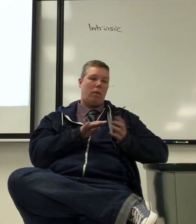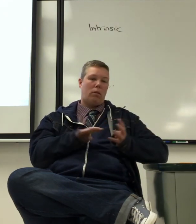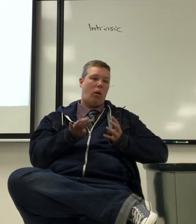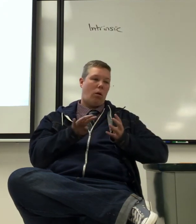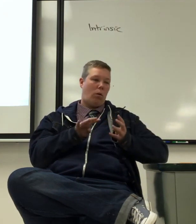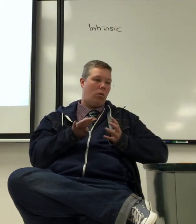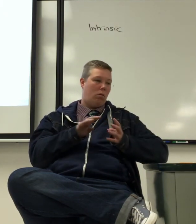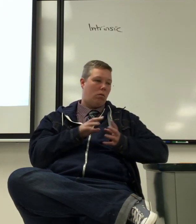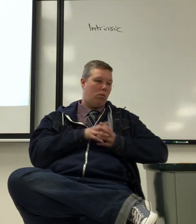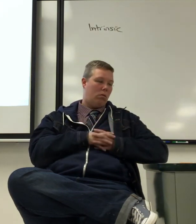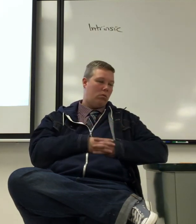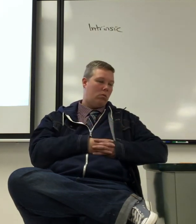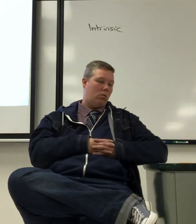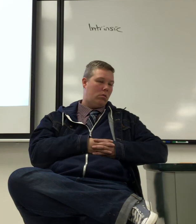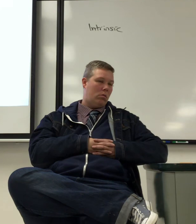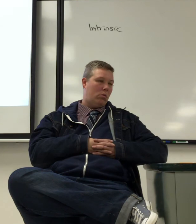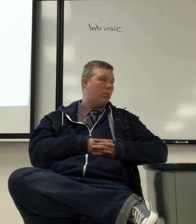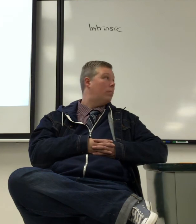sees